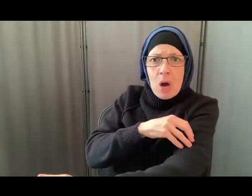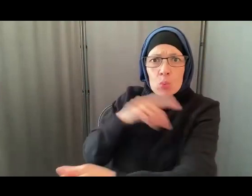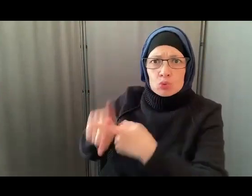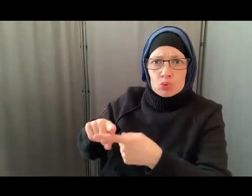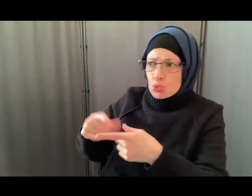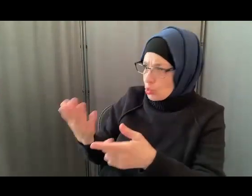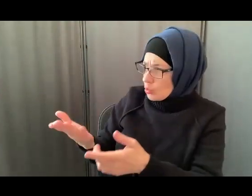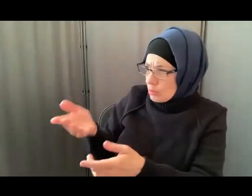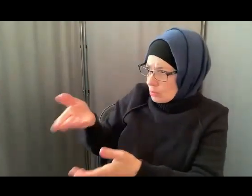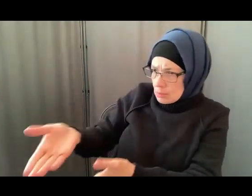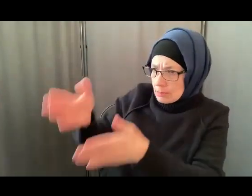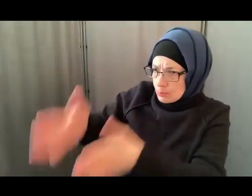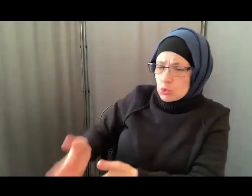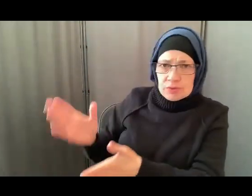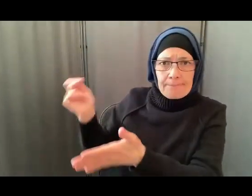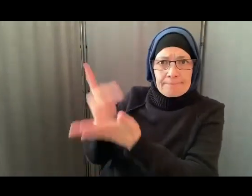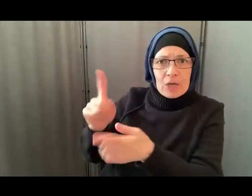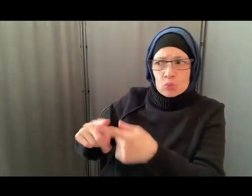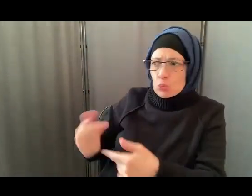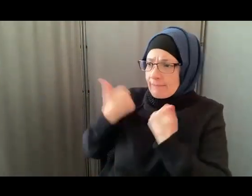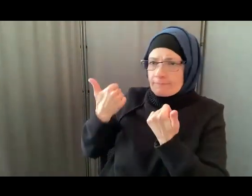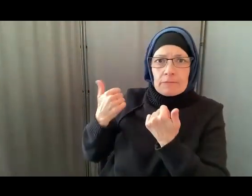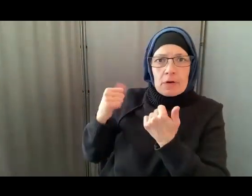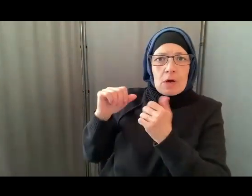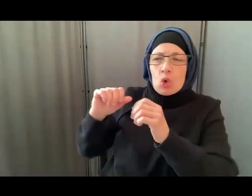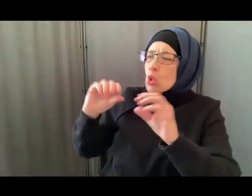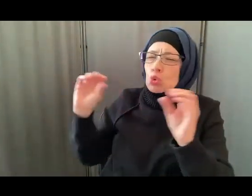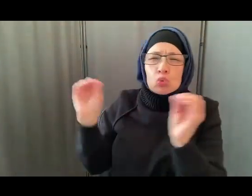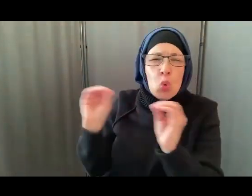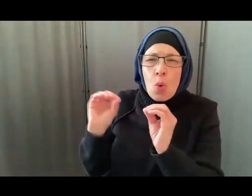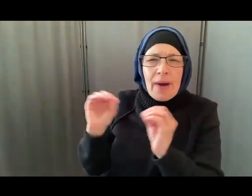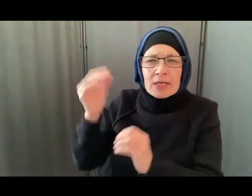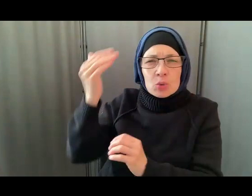"Nobody knows when is the hour.